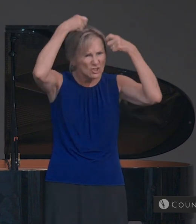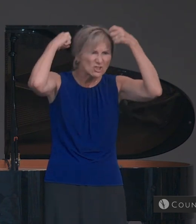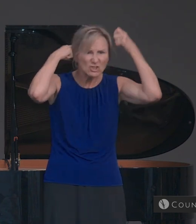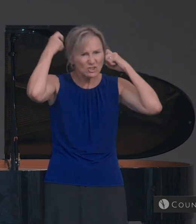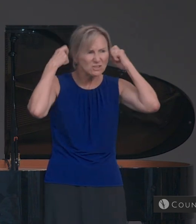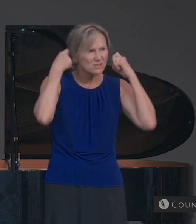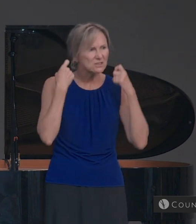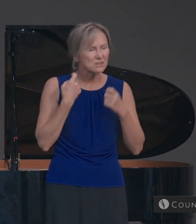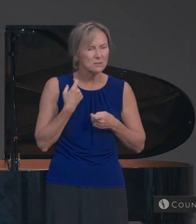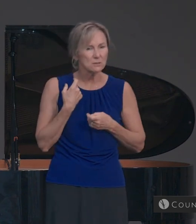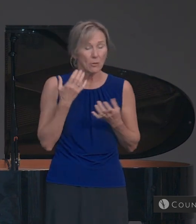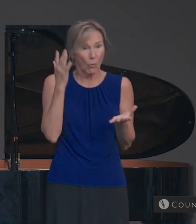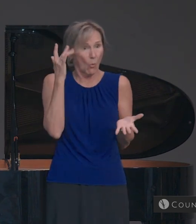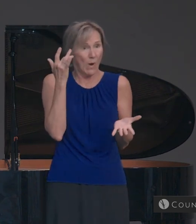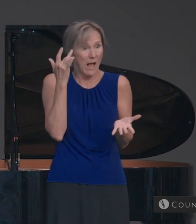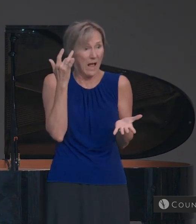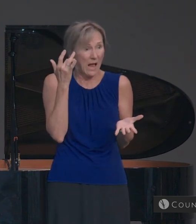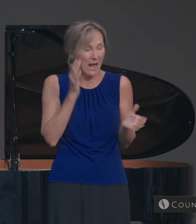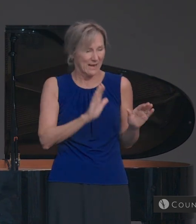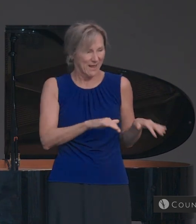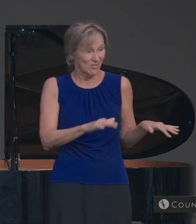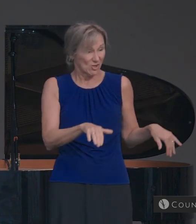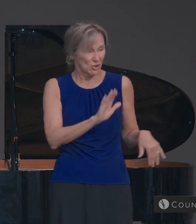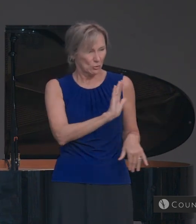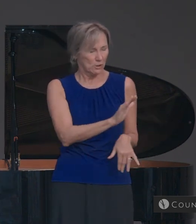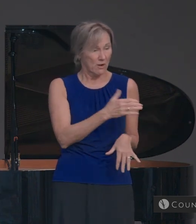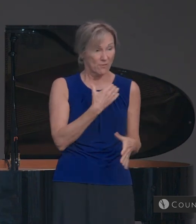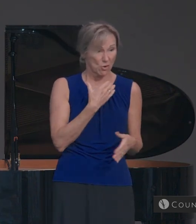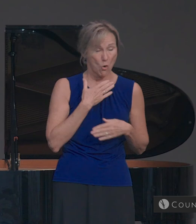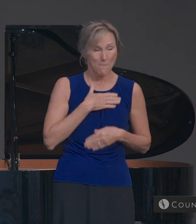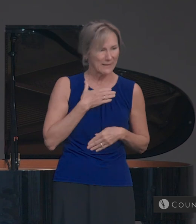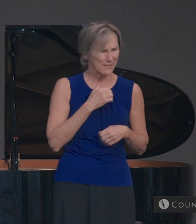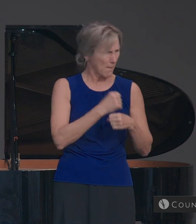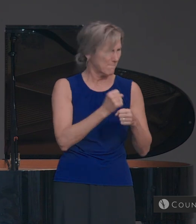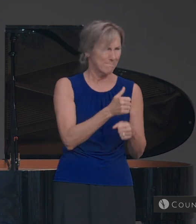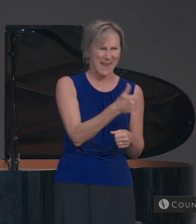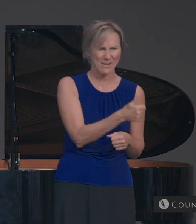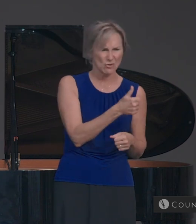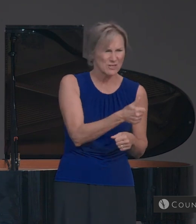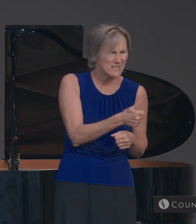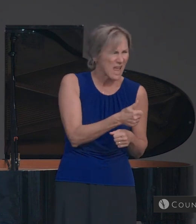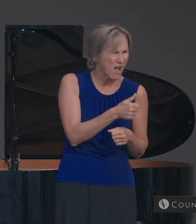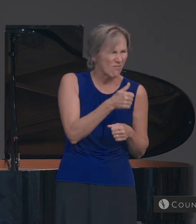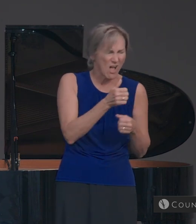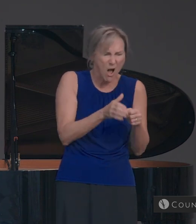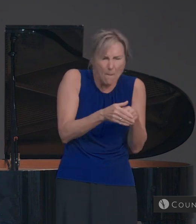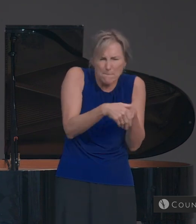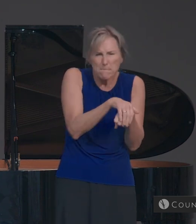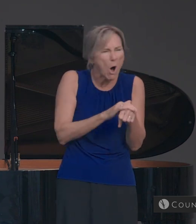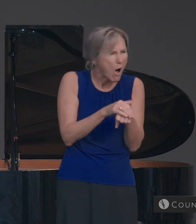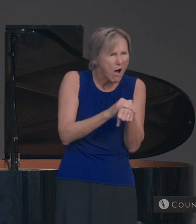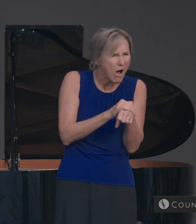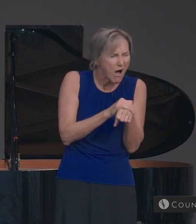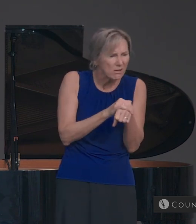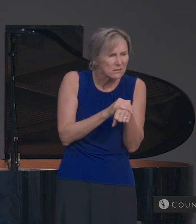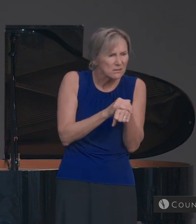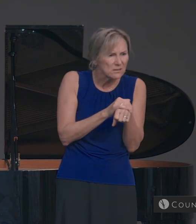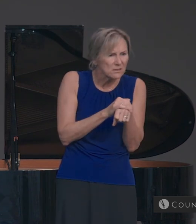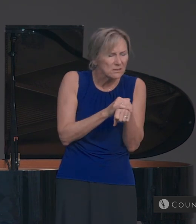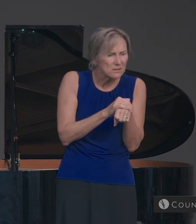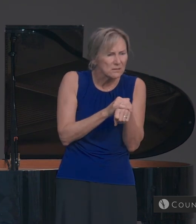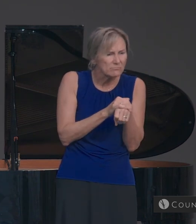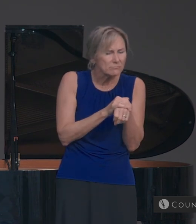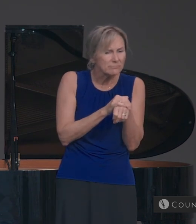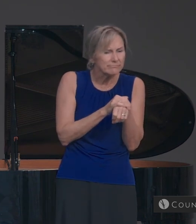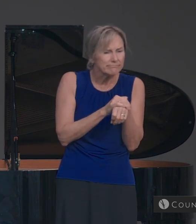hair for the children of your delight. Make yourselves as bald as the eagle, for they shall go from